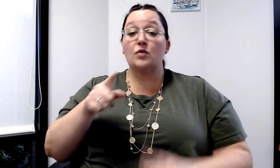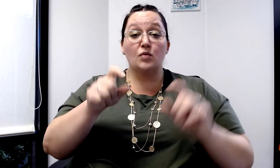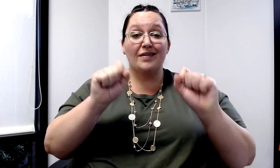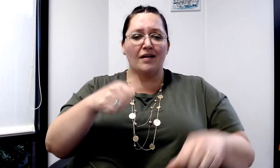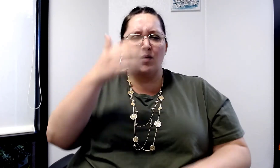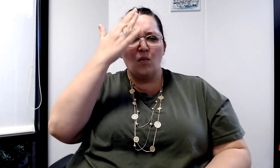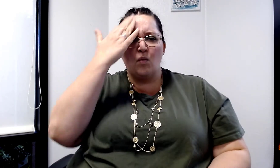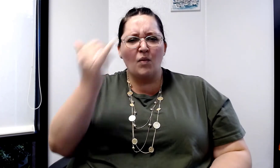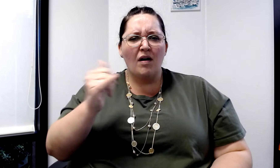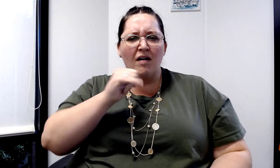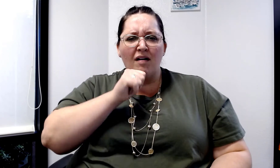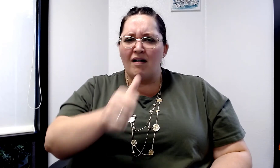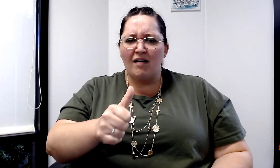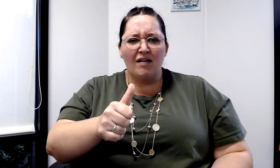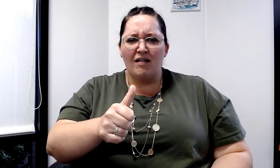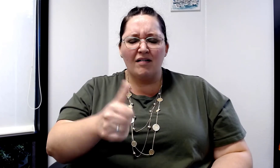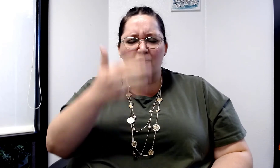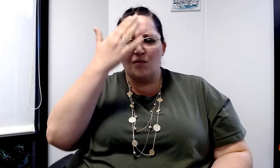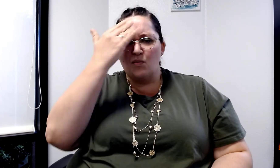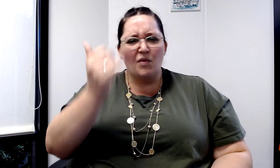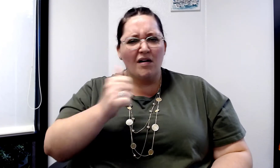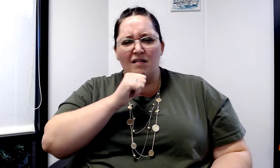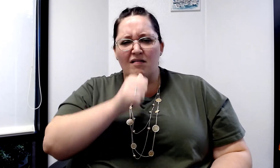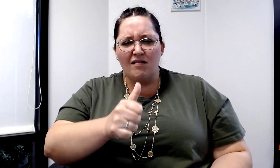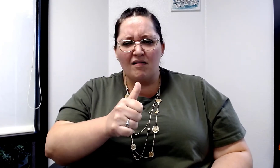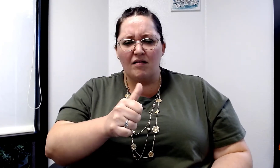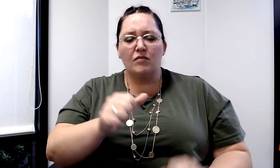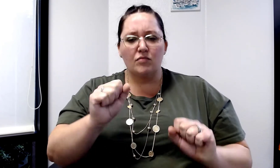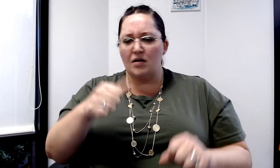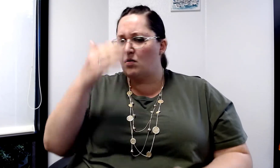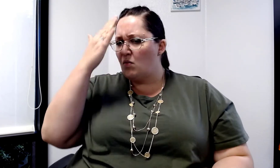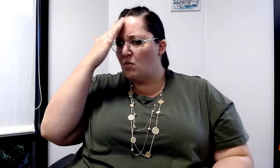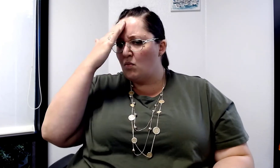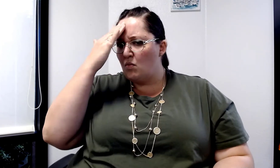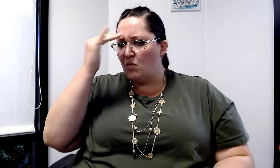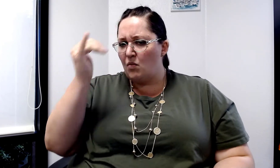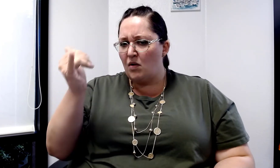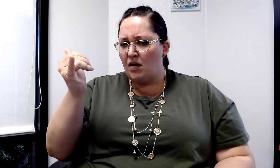A, or 5 to A. You can separate it. Why not?